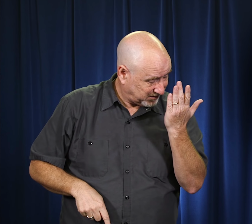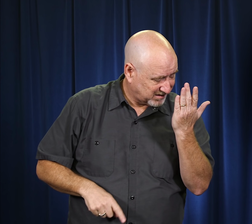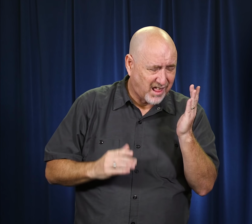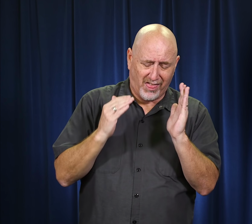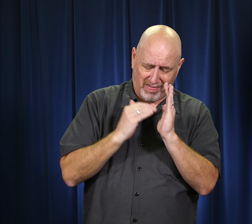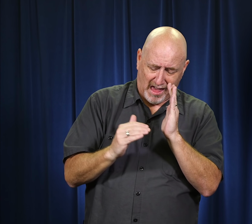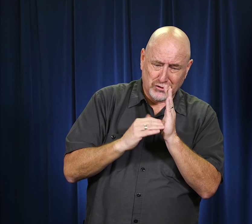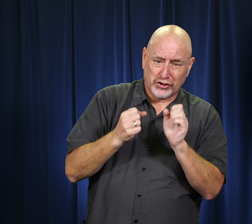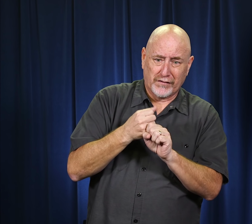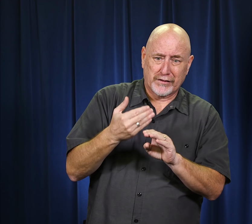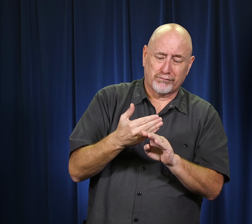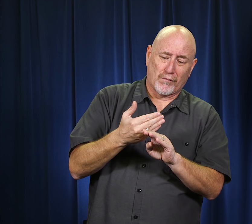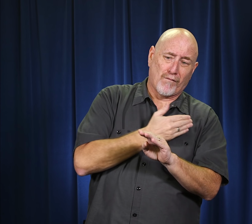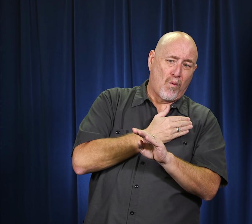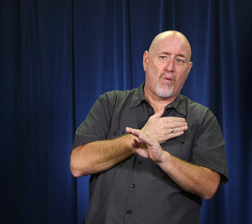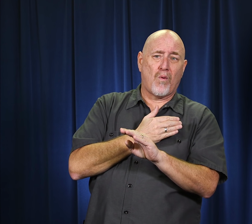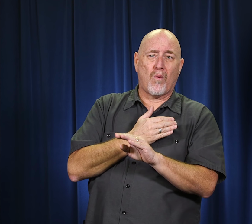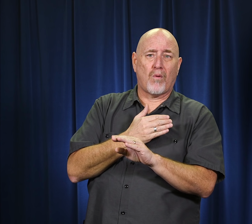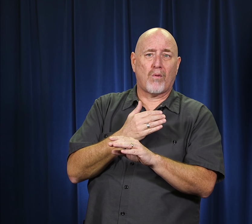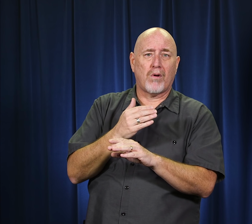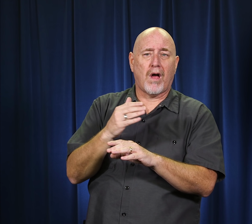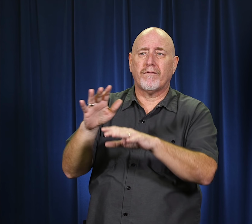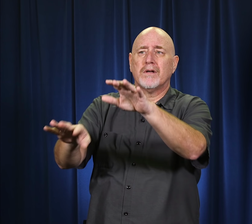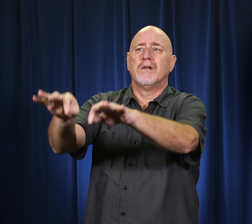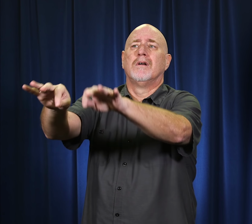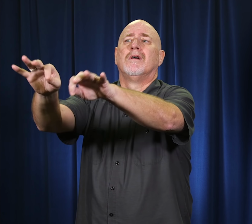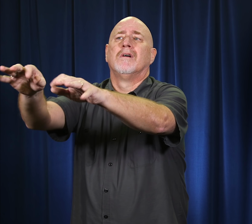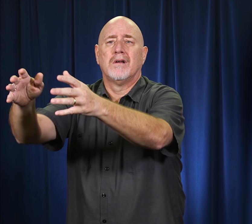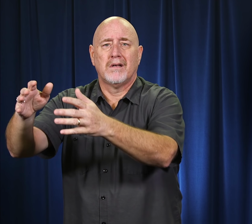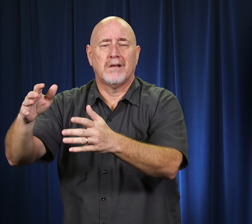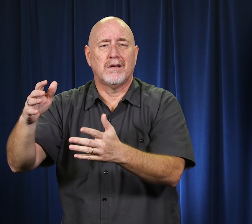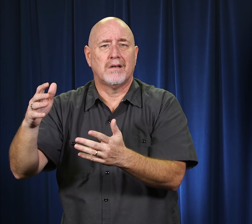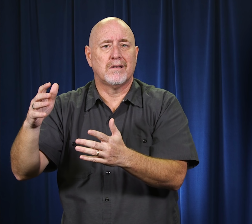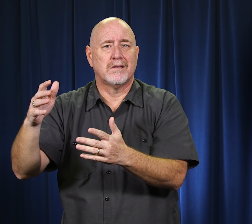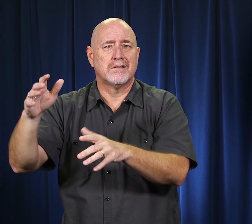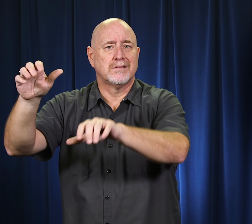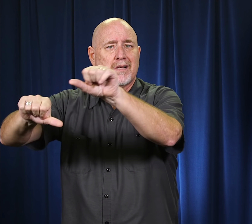is thousands of years ahead of its time.